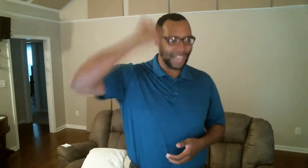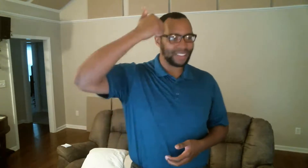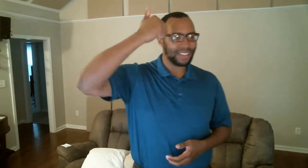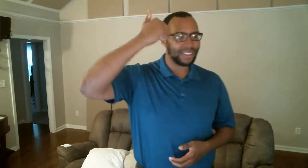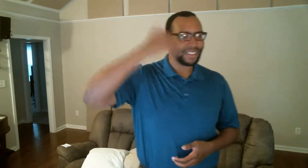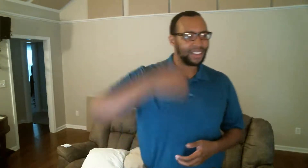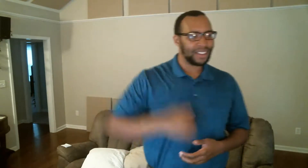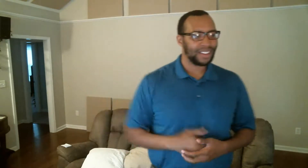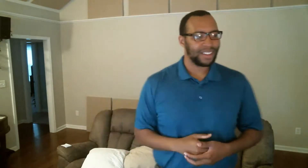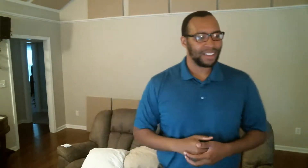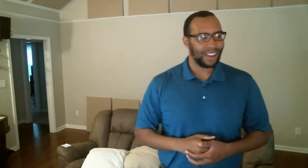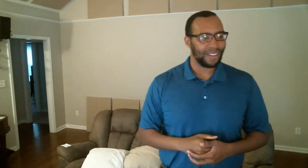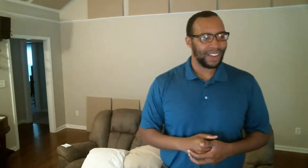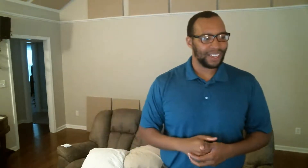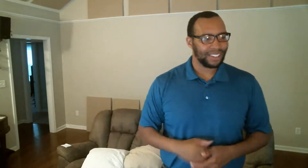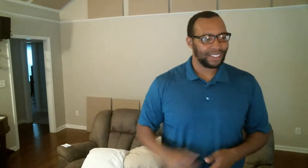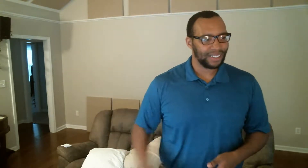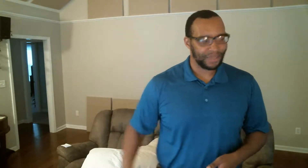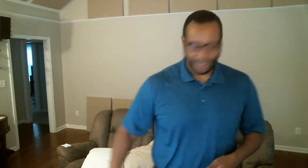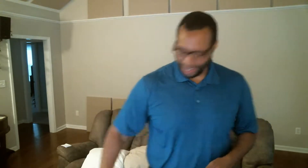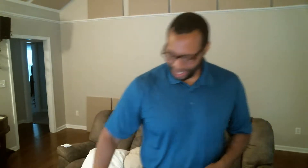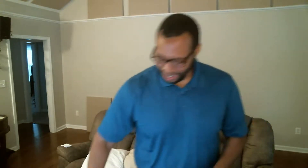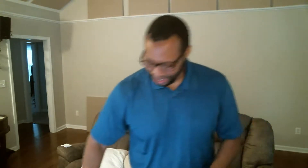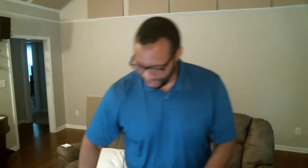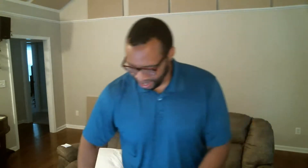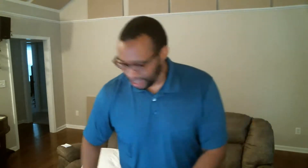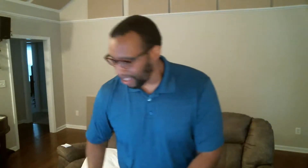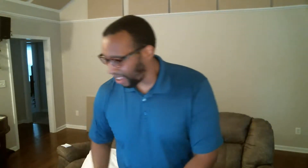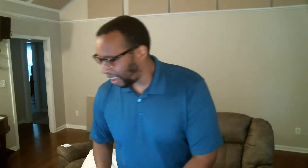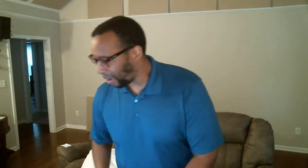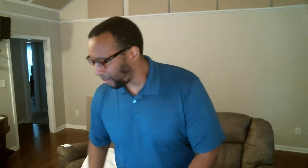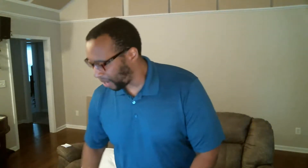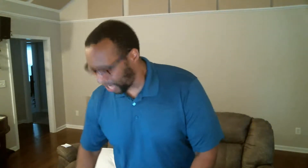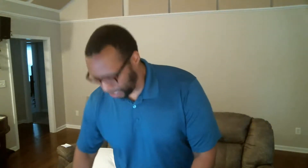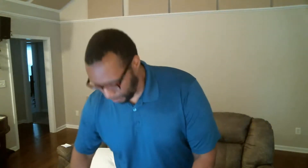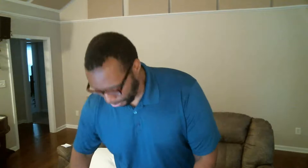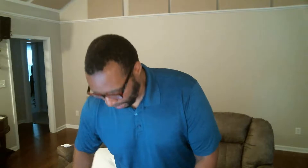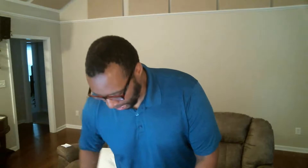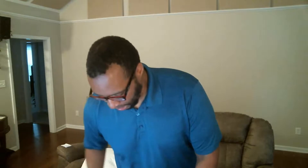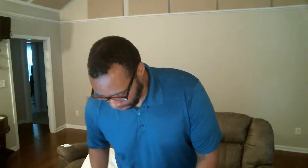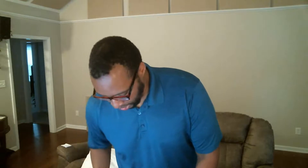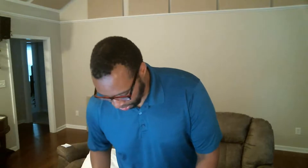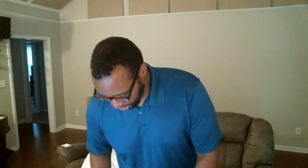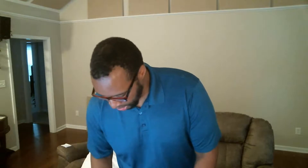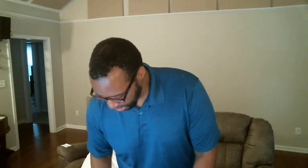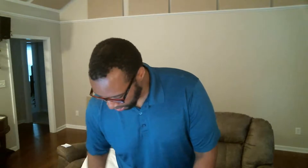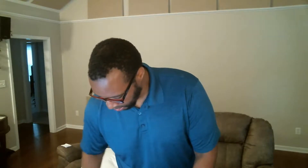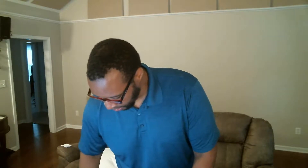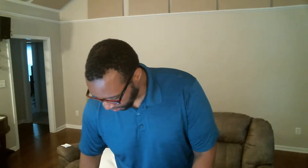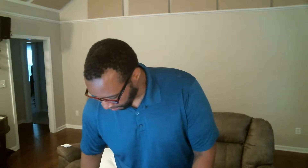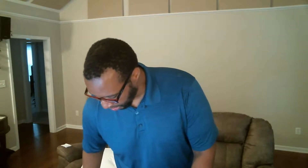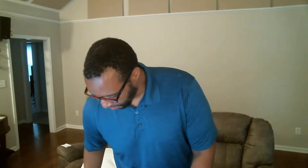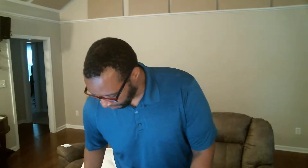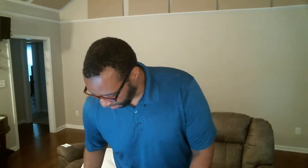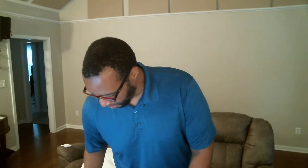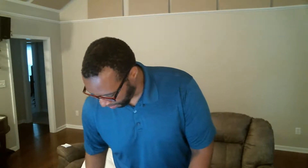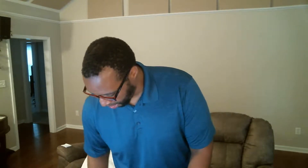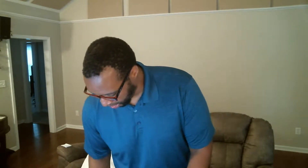best. All right, very good. All righty. Any questions? You've done a very, very good